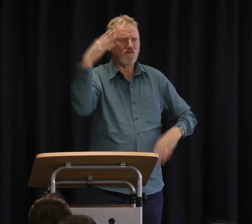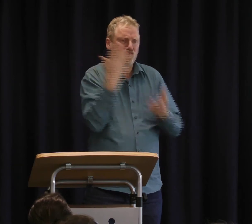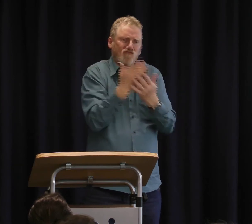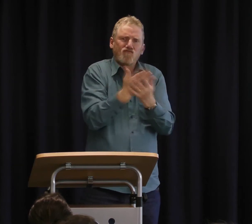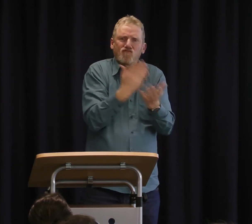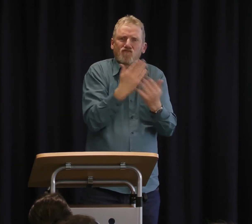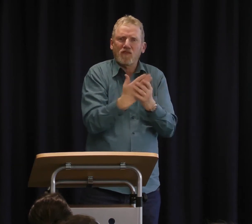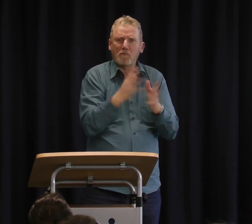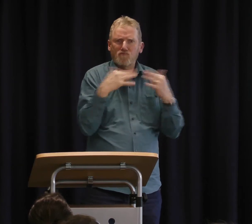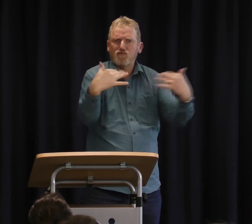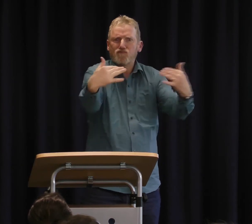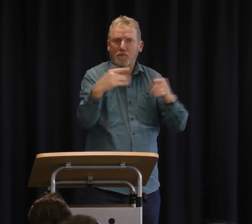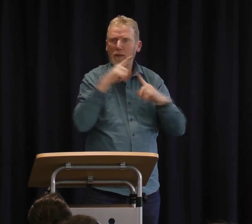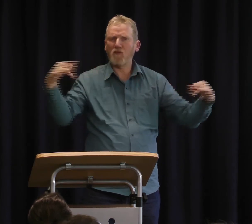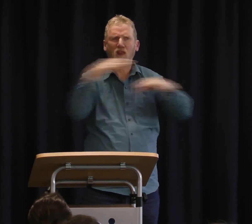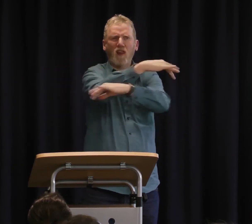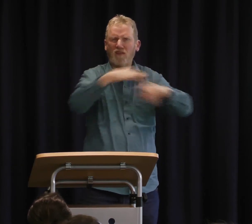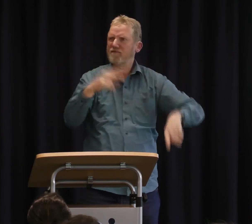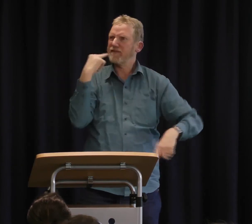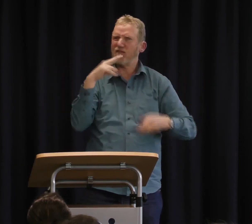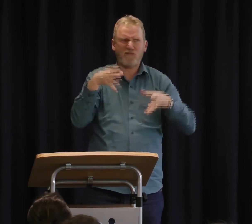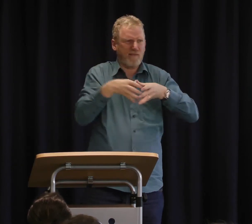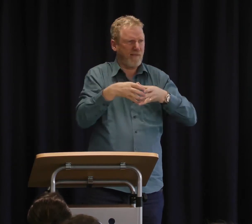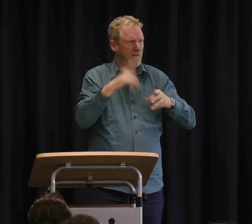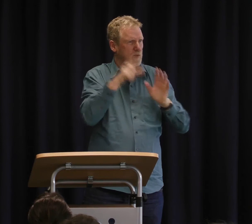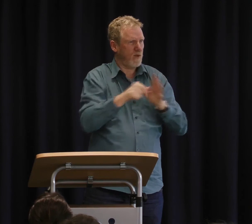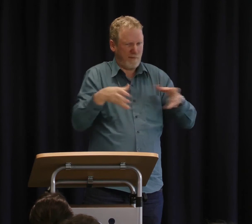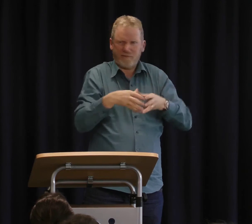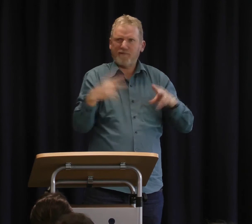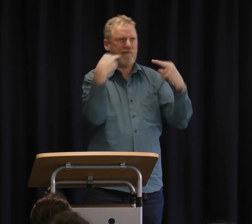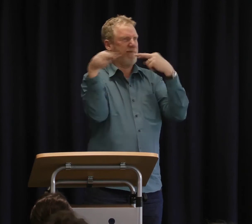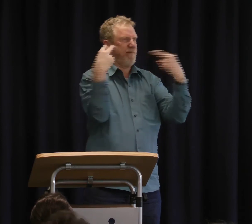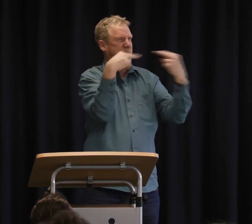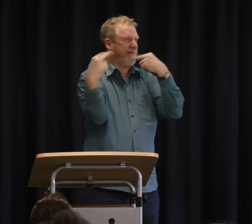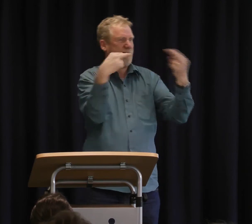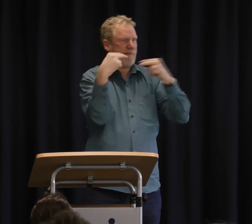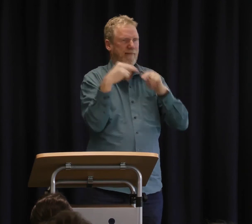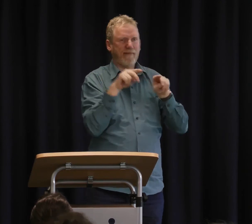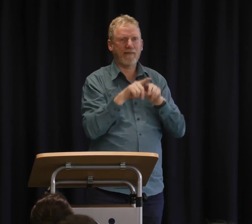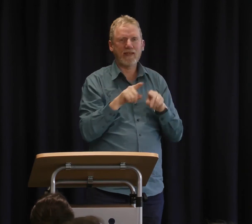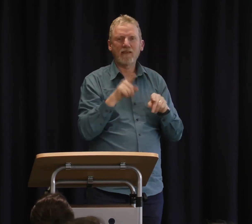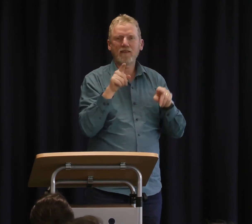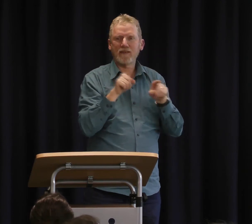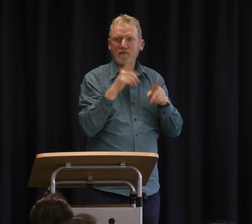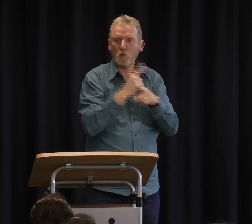a public speaking area, and the Lord Mayor came and talked with us, and we were